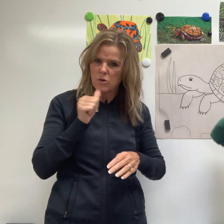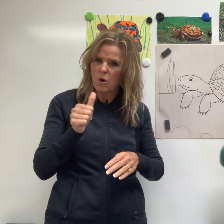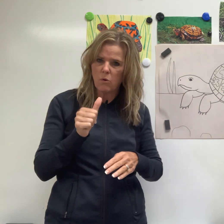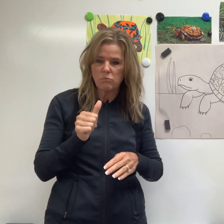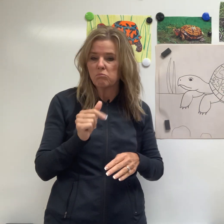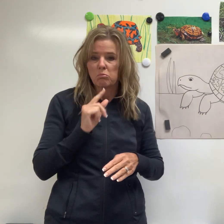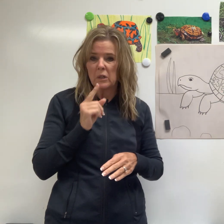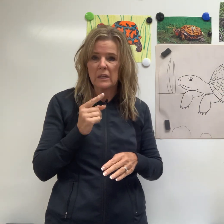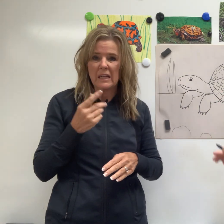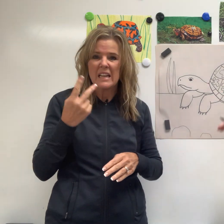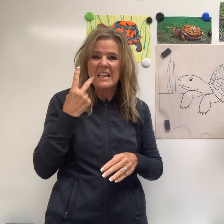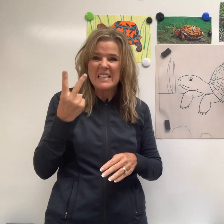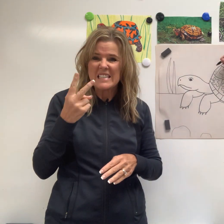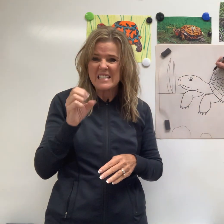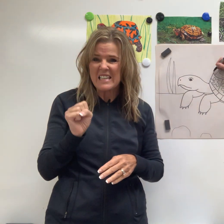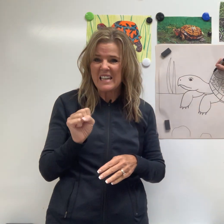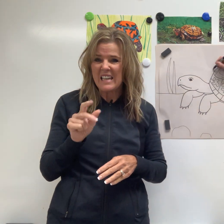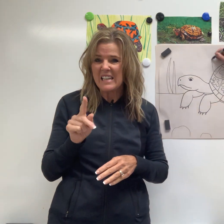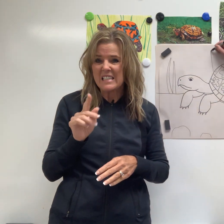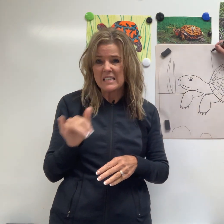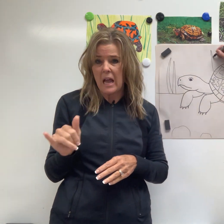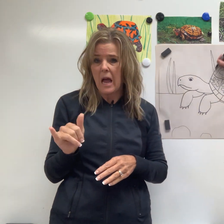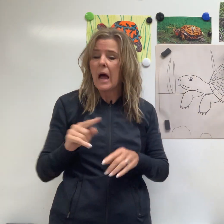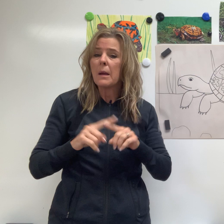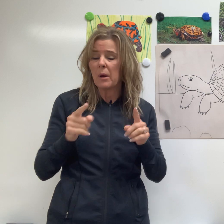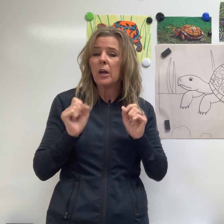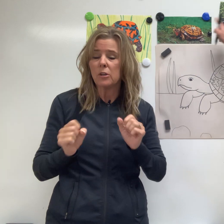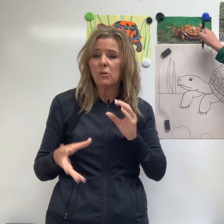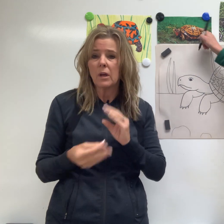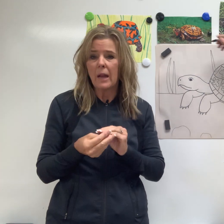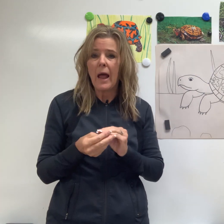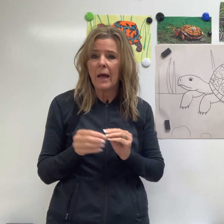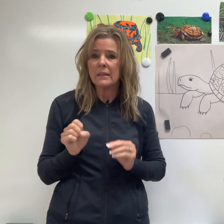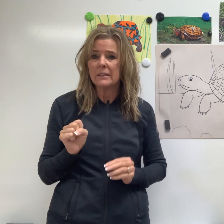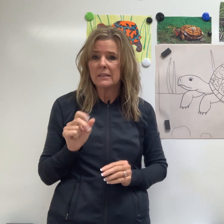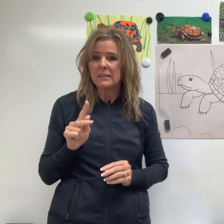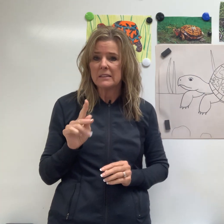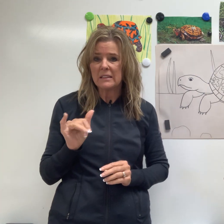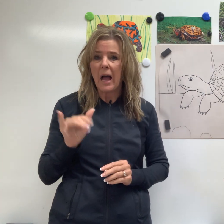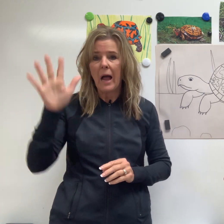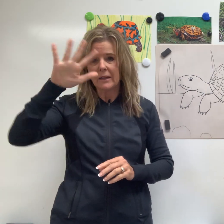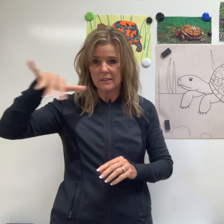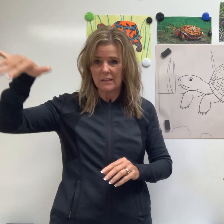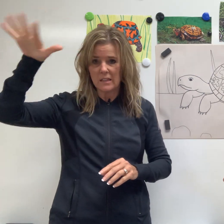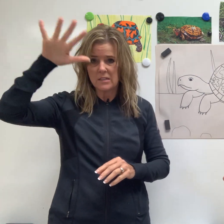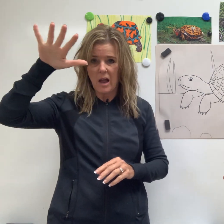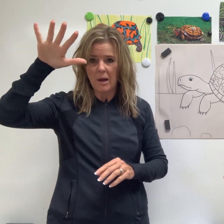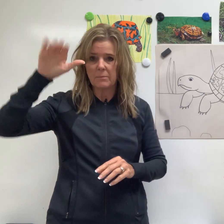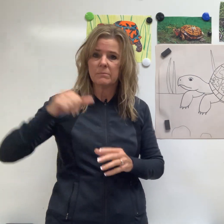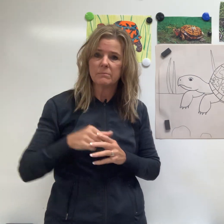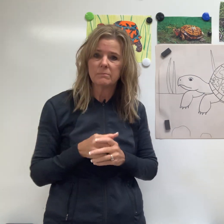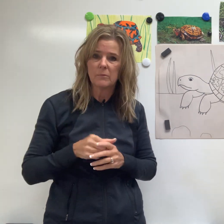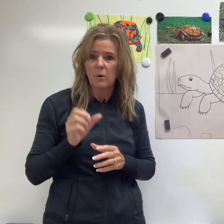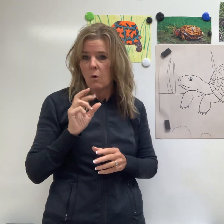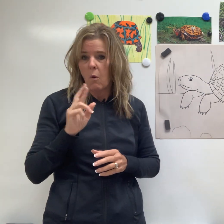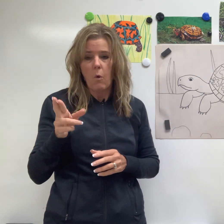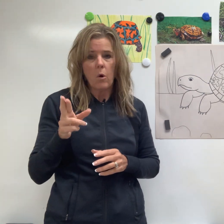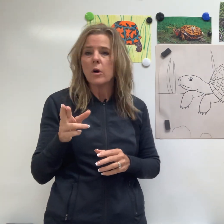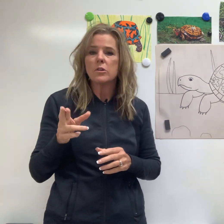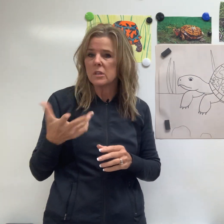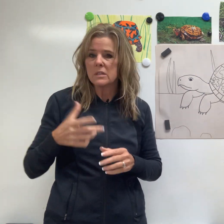you would like to add sky, you sure could. Or you could, like in my photographs here, you could just have some grass sticking up all